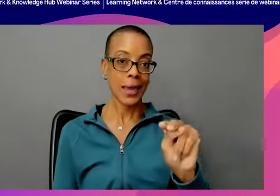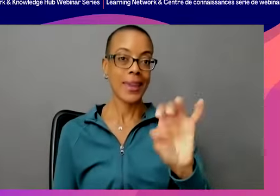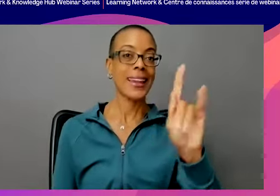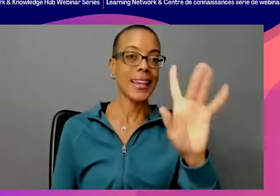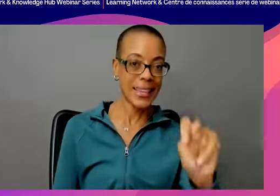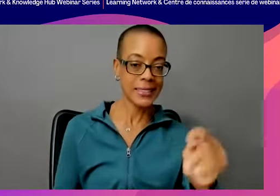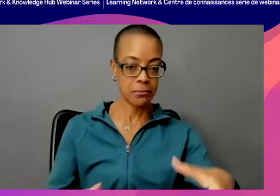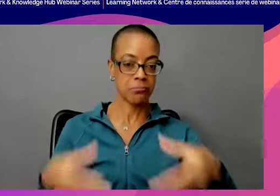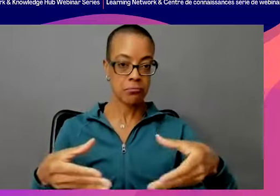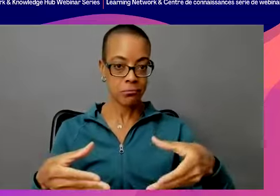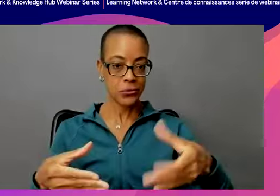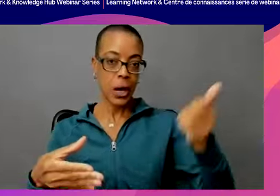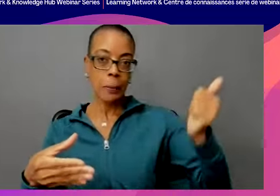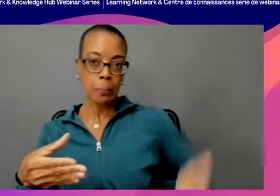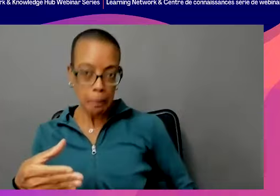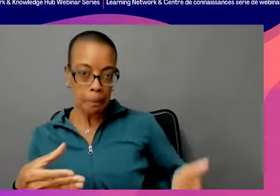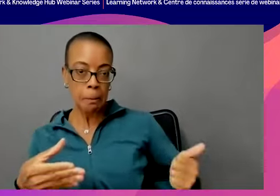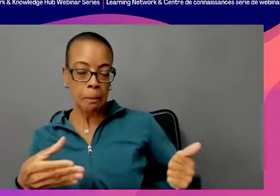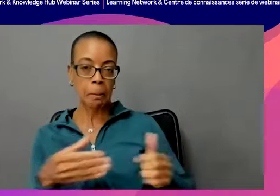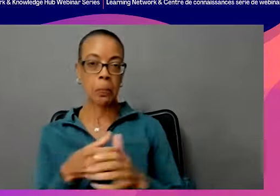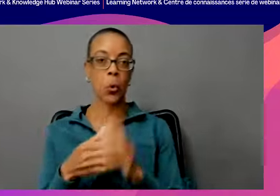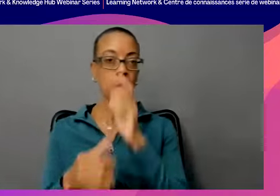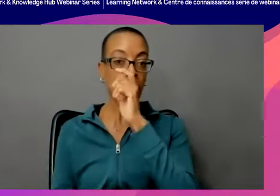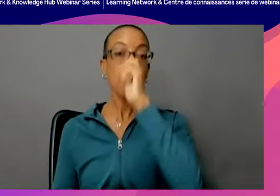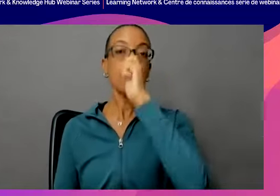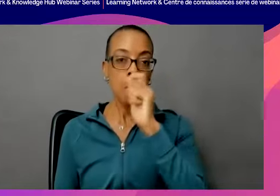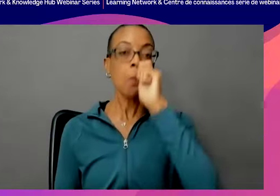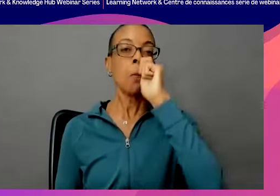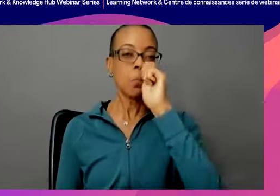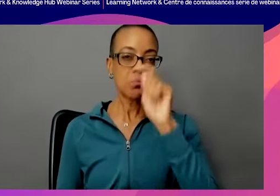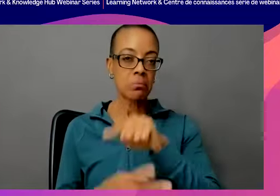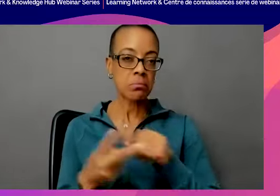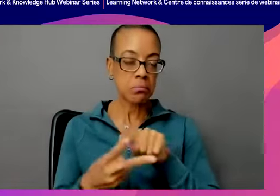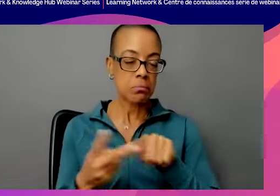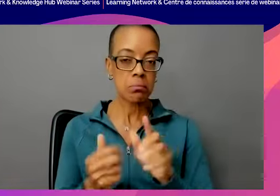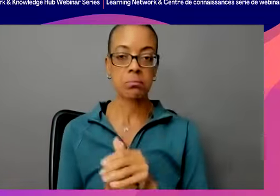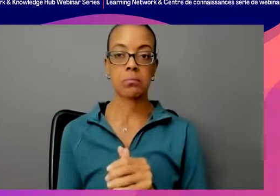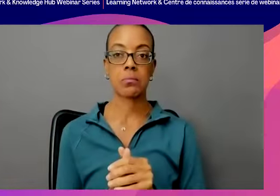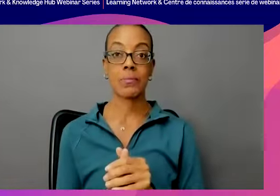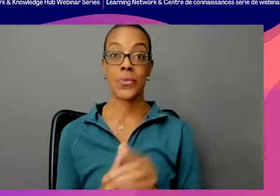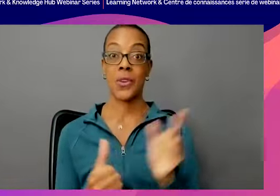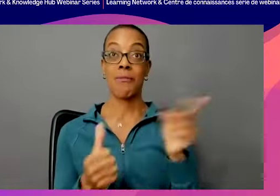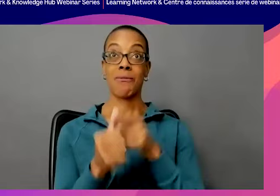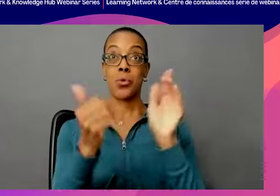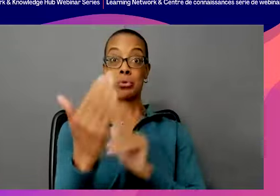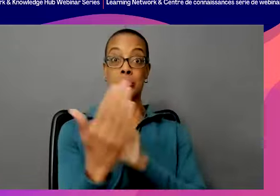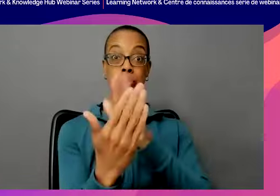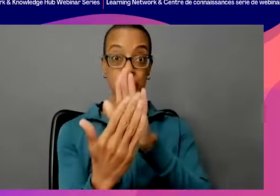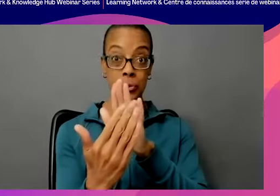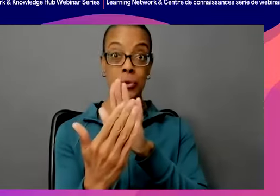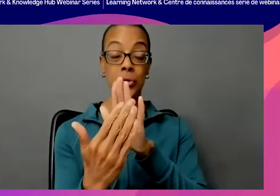Because remember, the first step in addressing substance use issues is keeping people